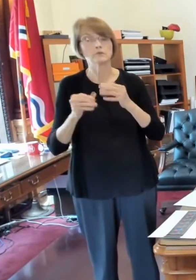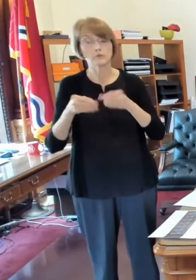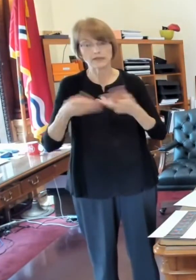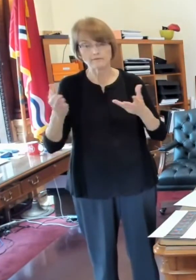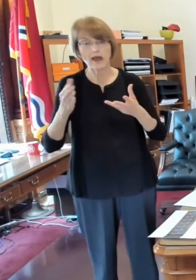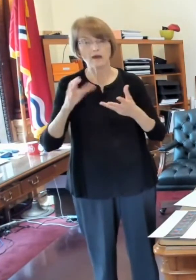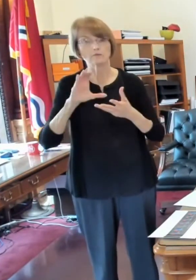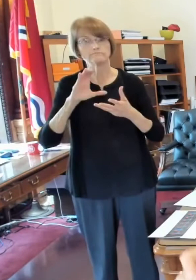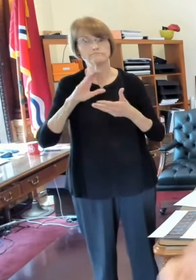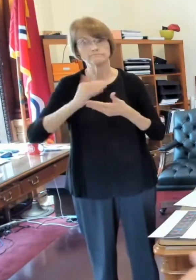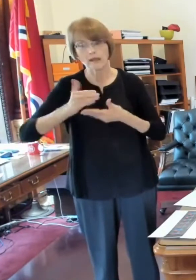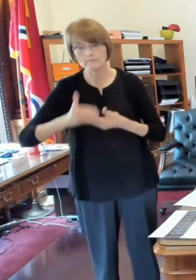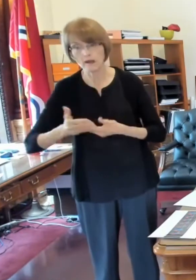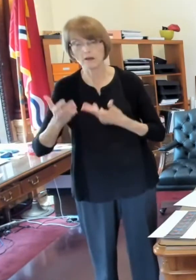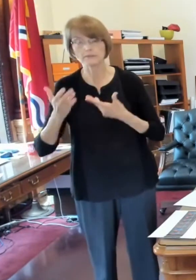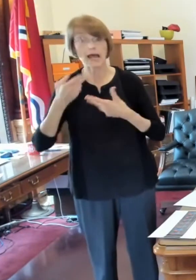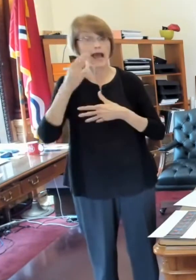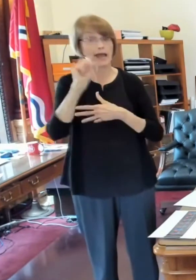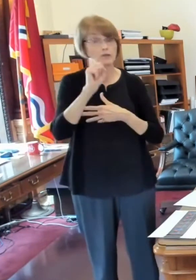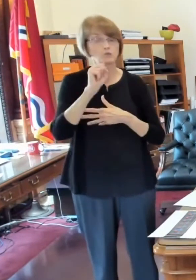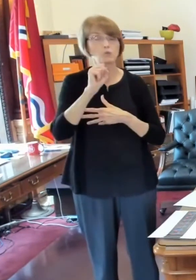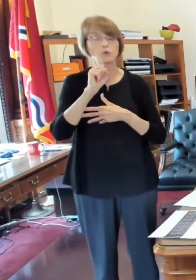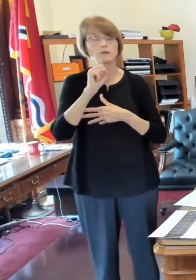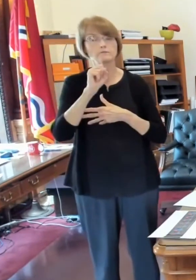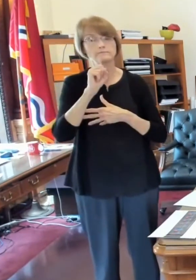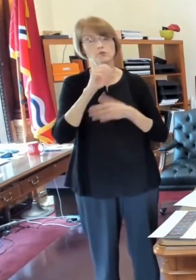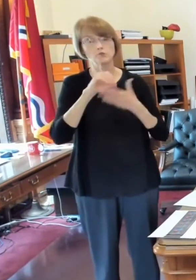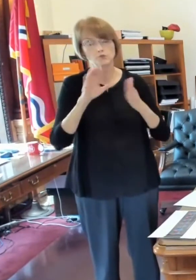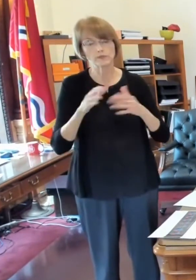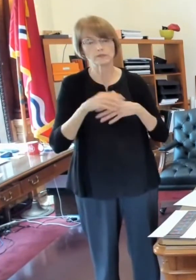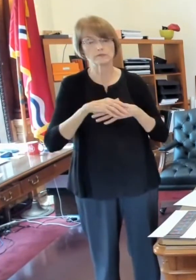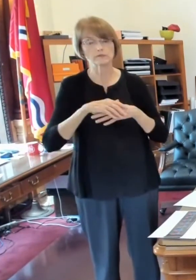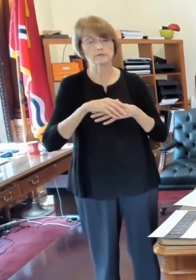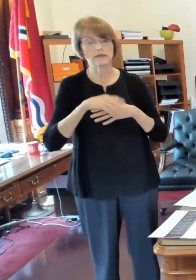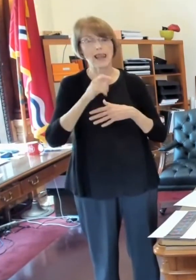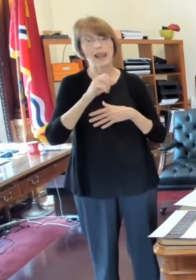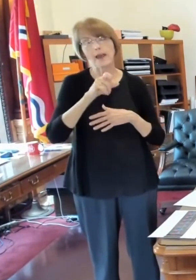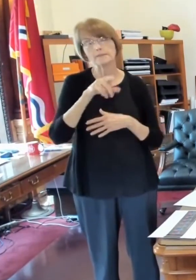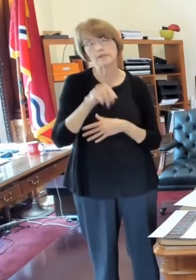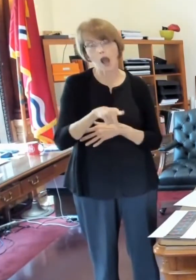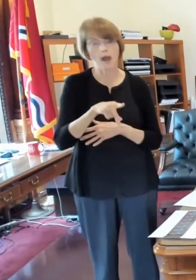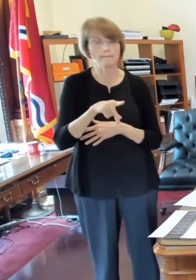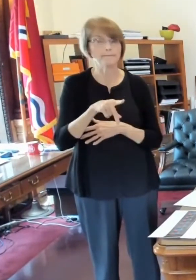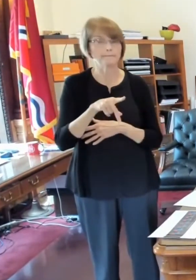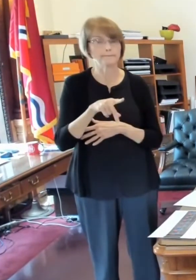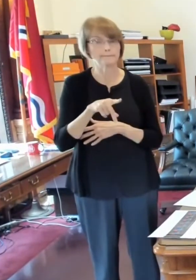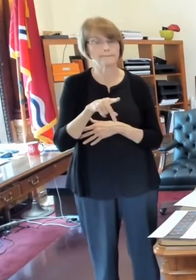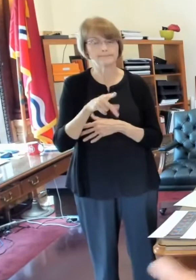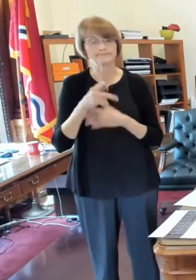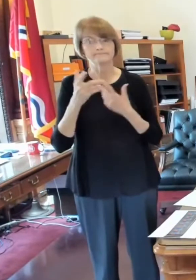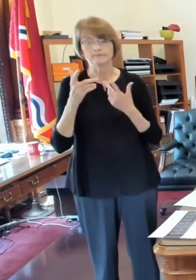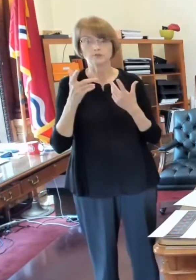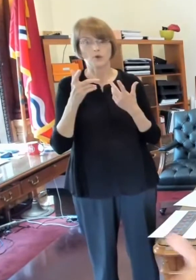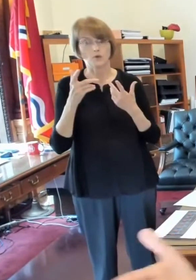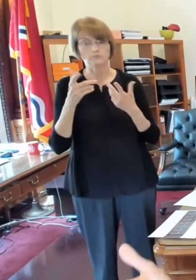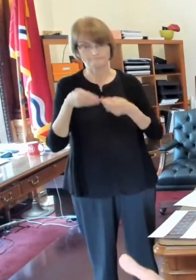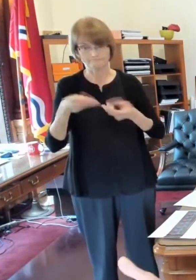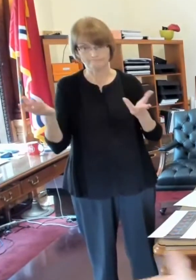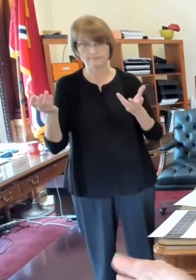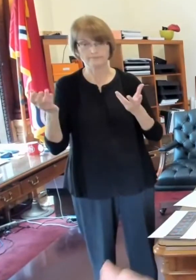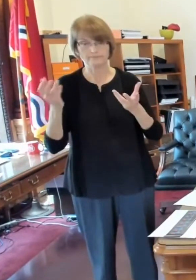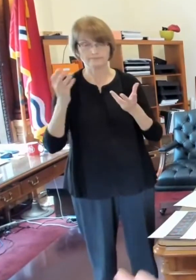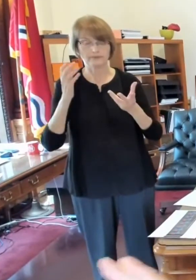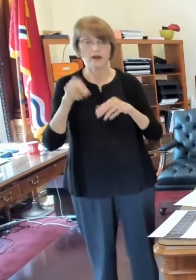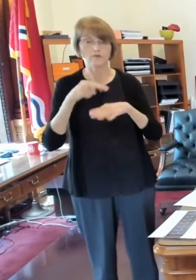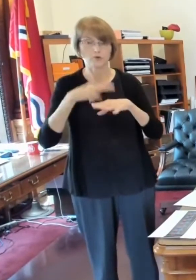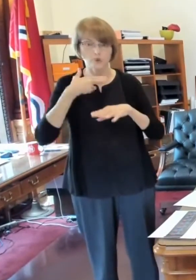high school kids, they're getting laptop computers. so that they can keep up with their work. Of course, the older